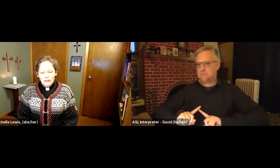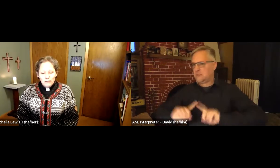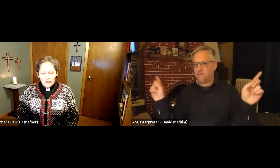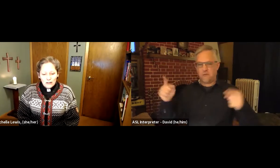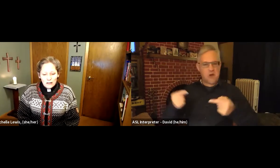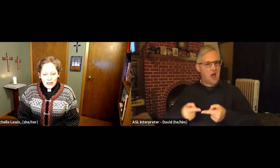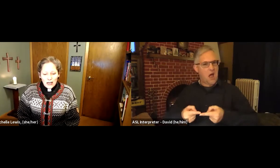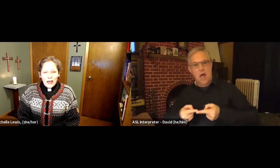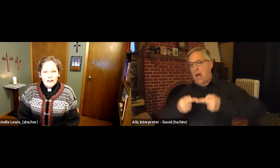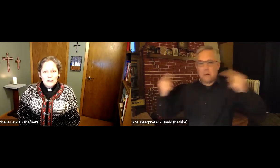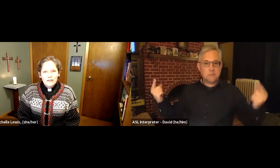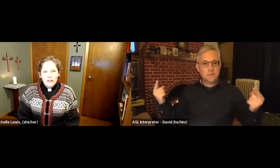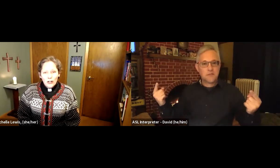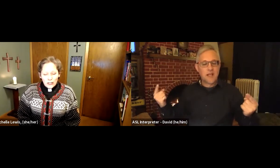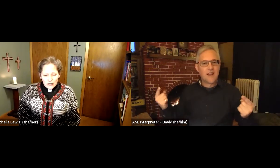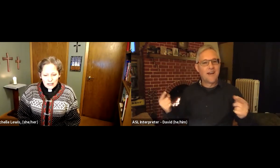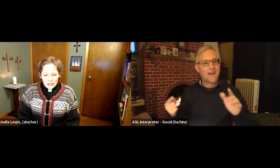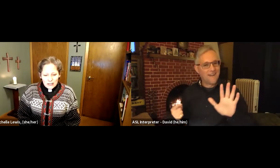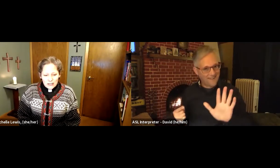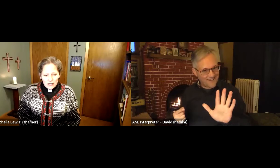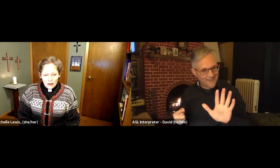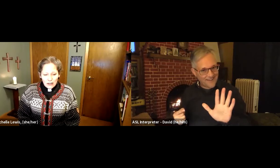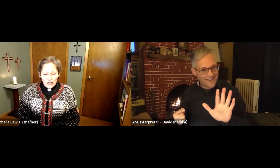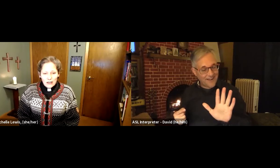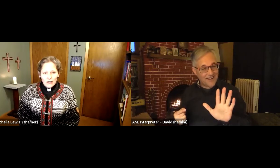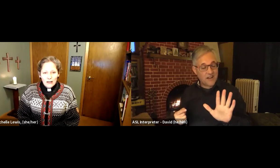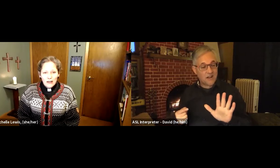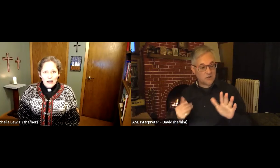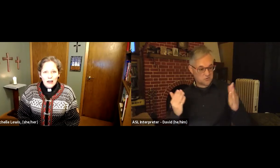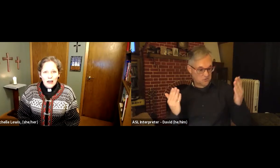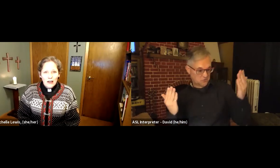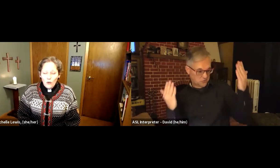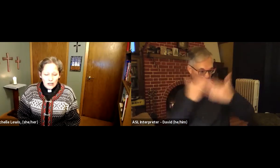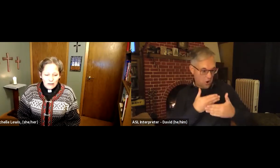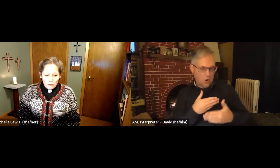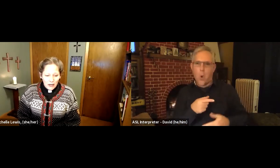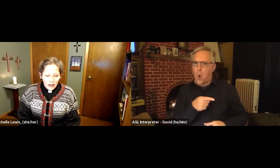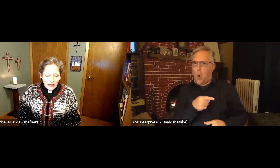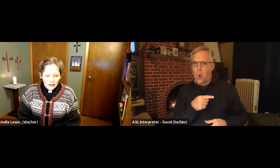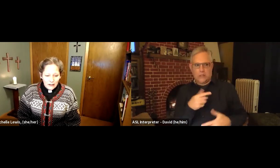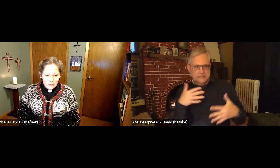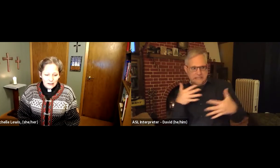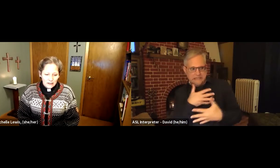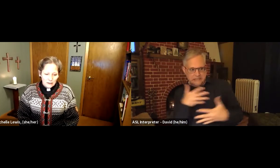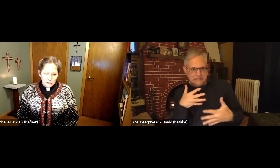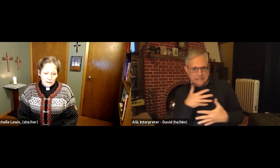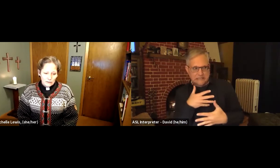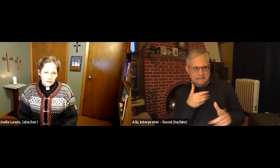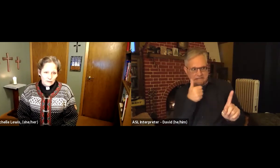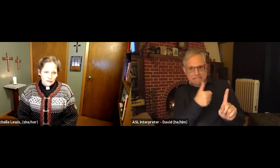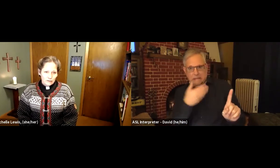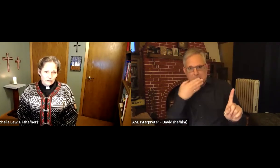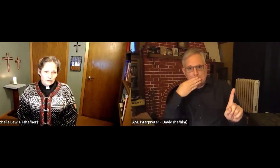And we feel as if darkness is scary or even bad.